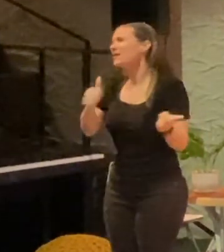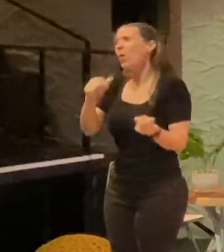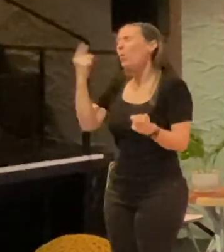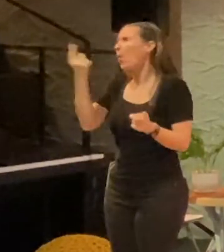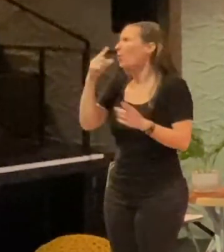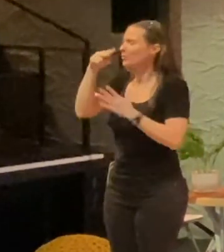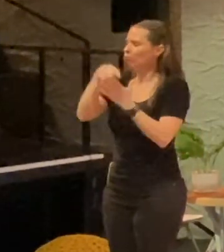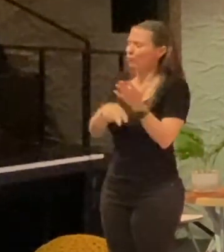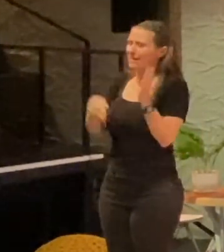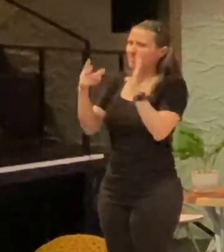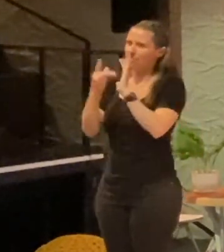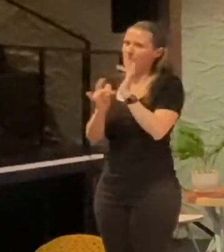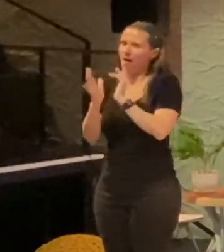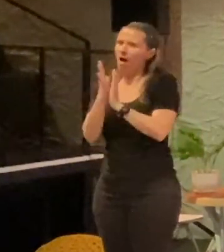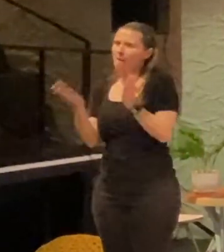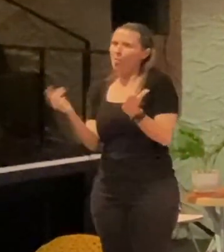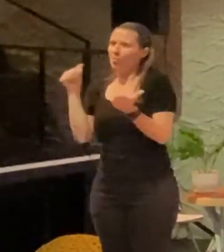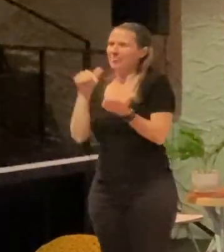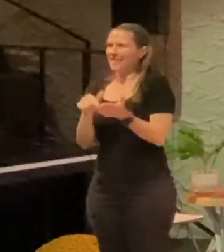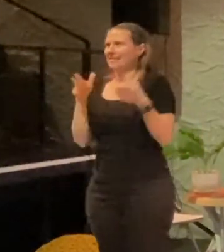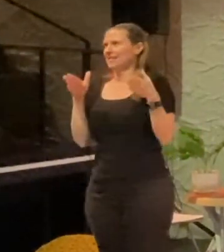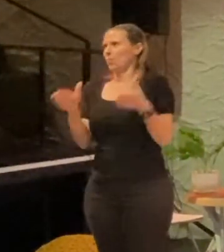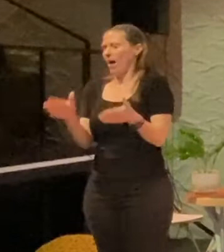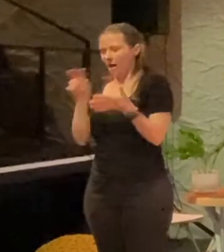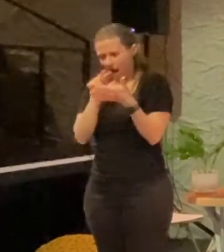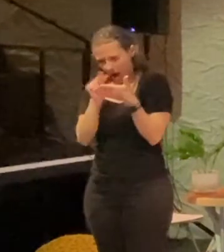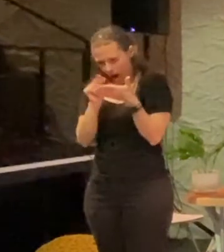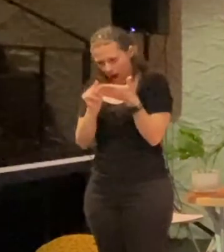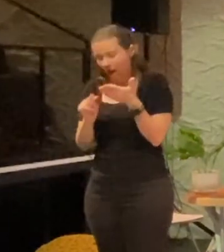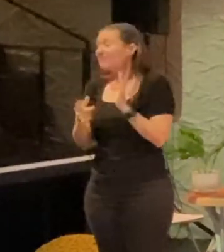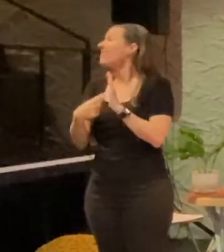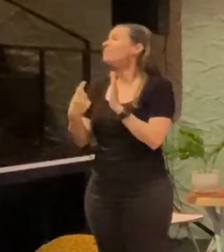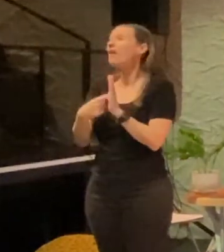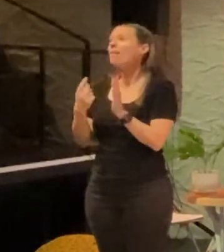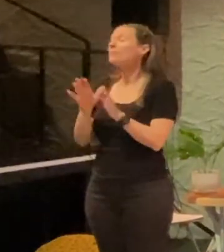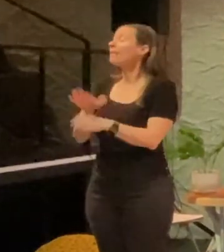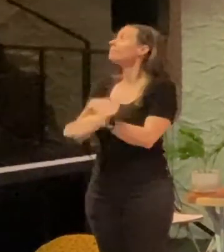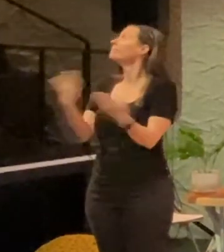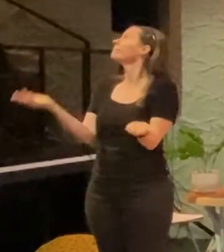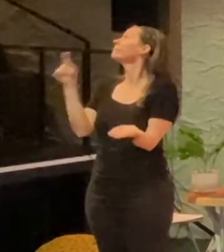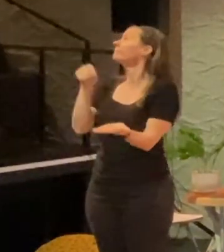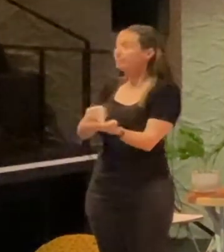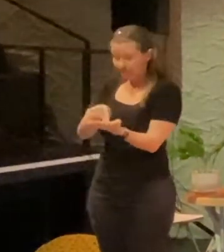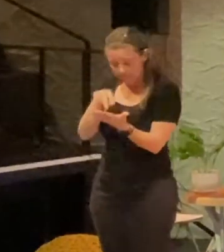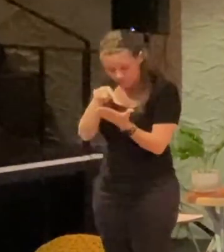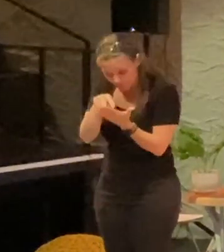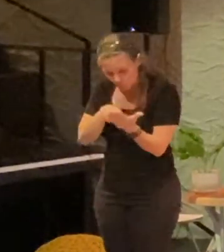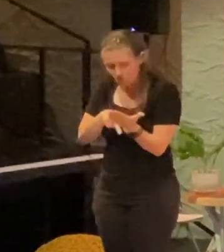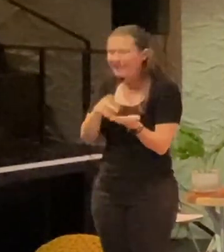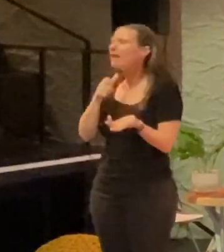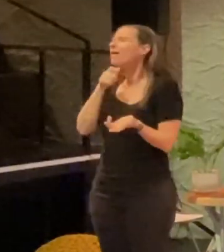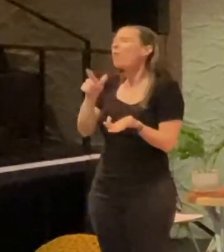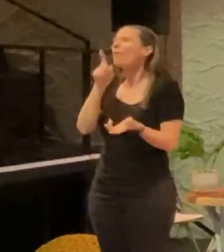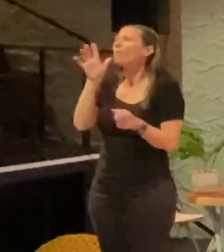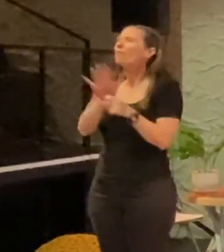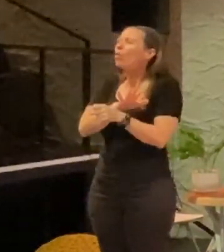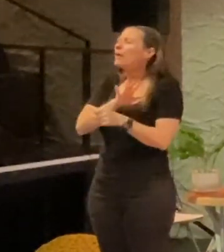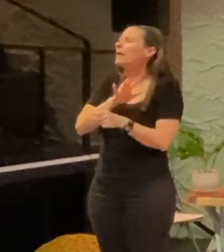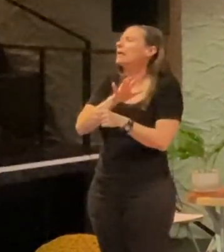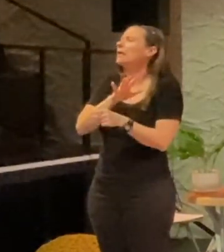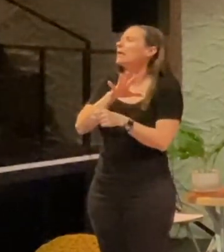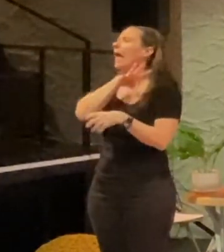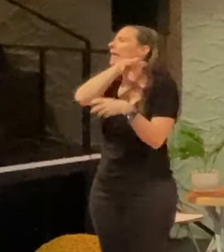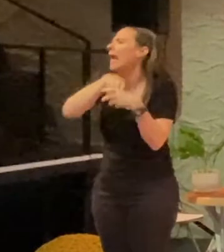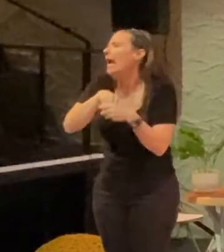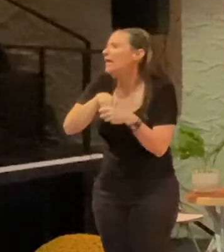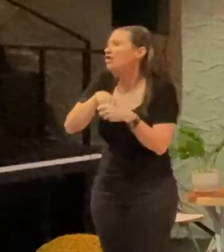way. I do sometimes just get up and read, and I don't really engage. And when I do